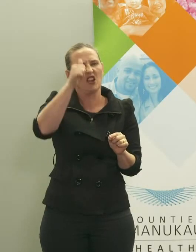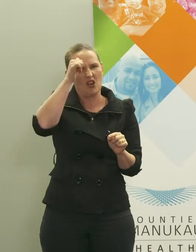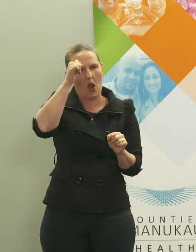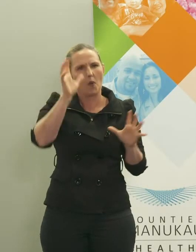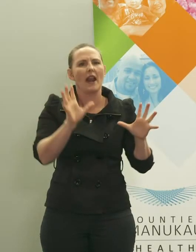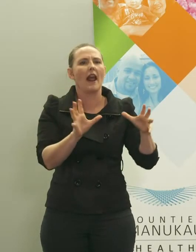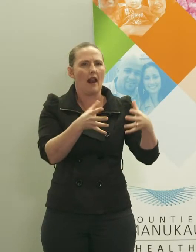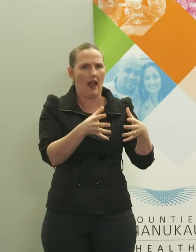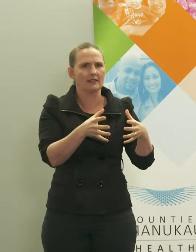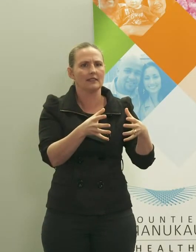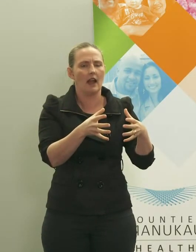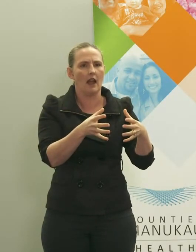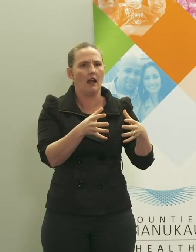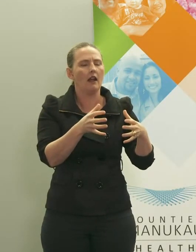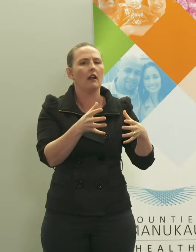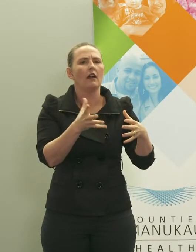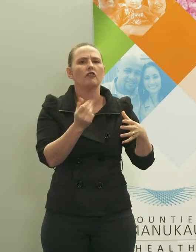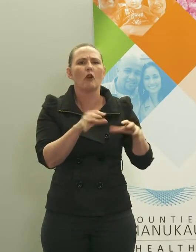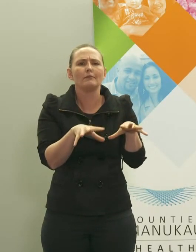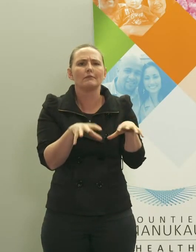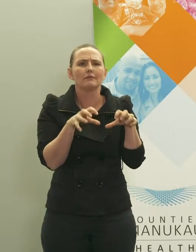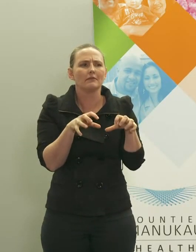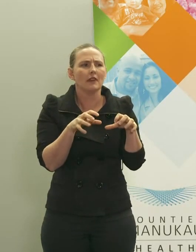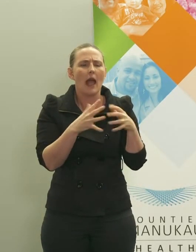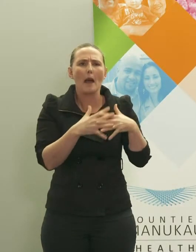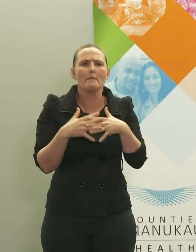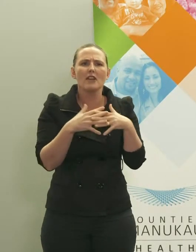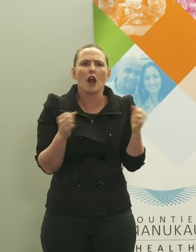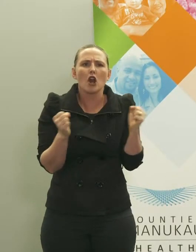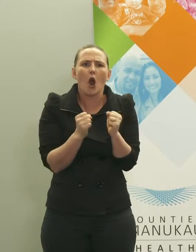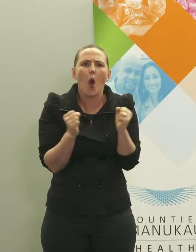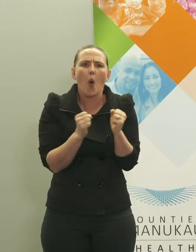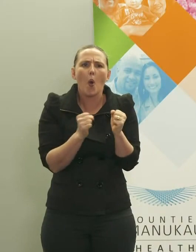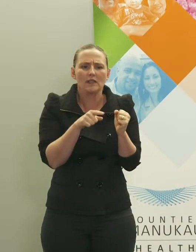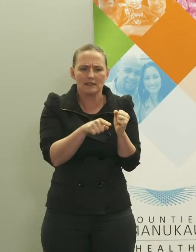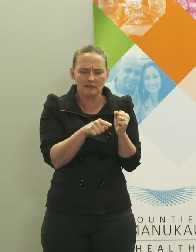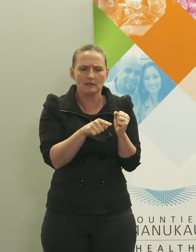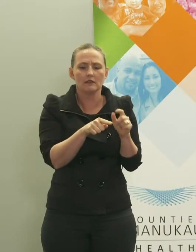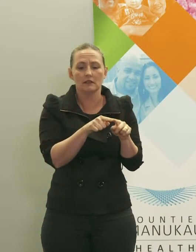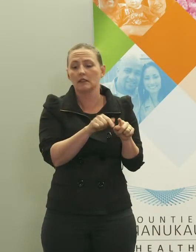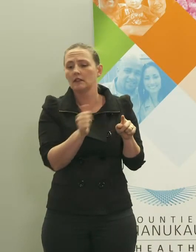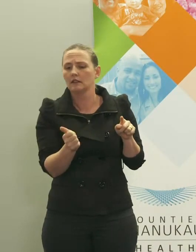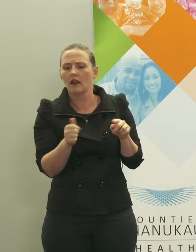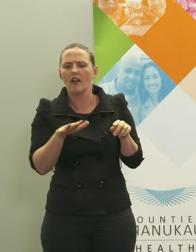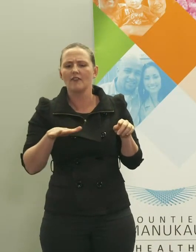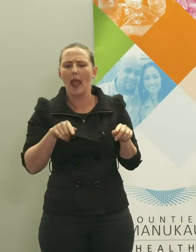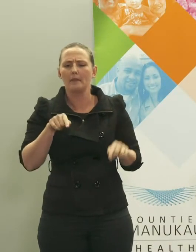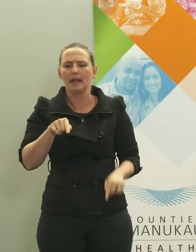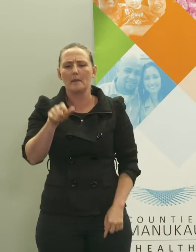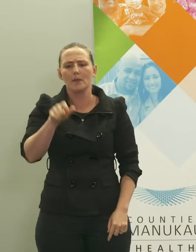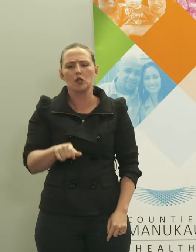cluster, the Americold cluster. I think it's a young person in their 20s,